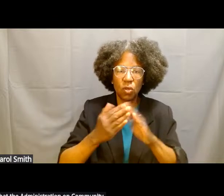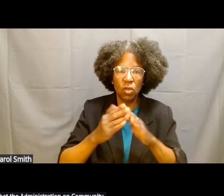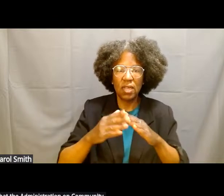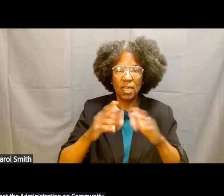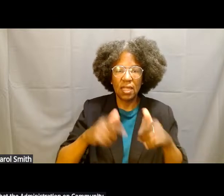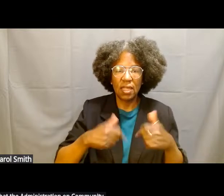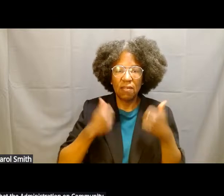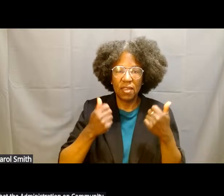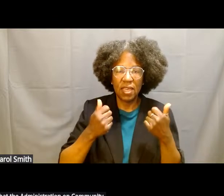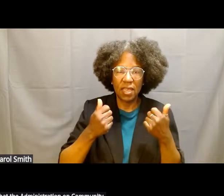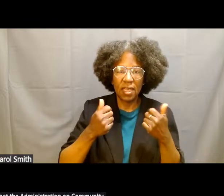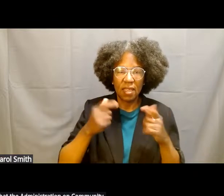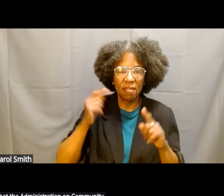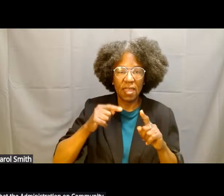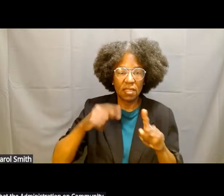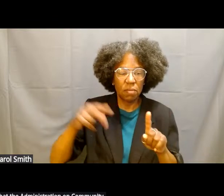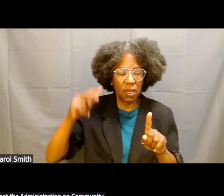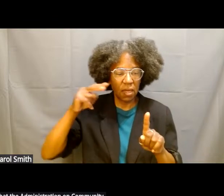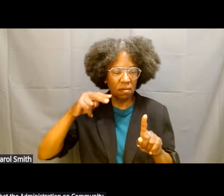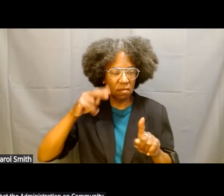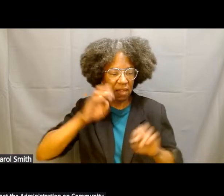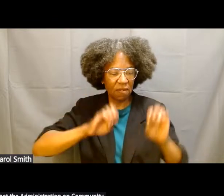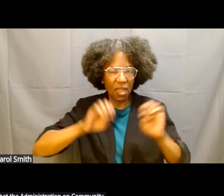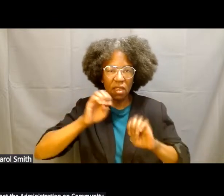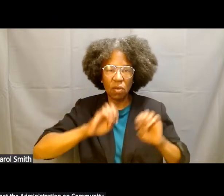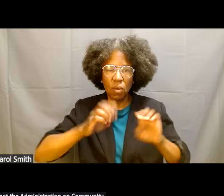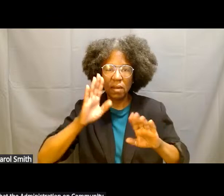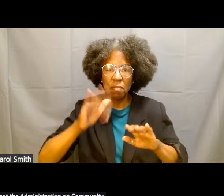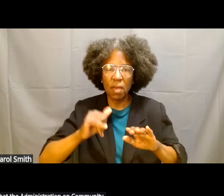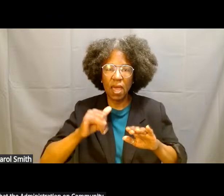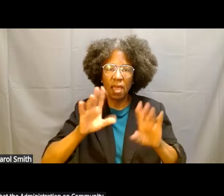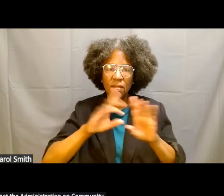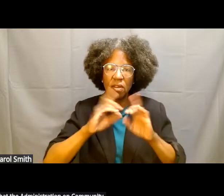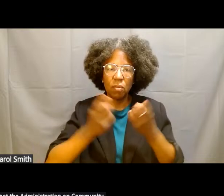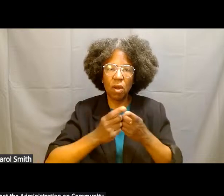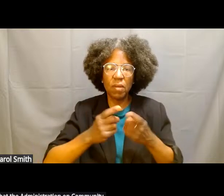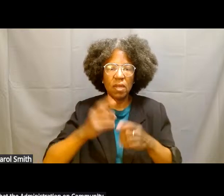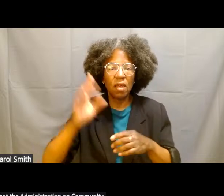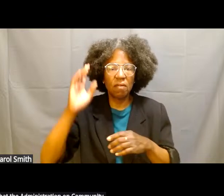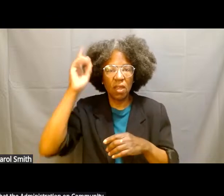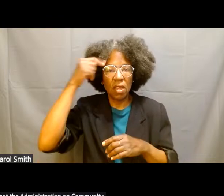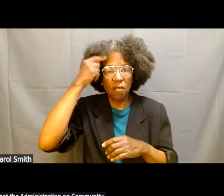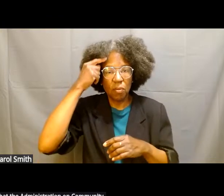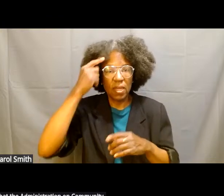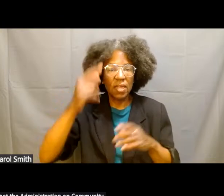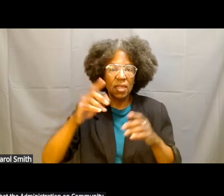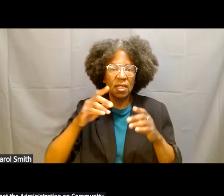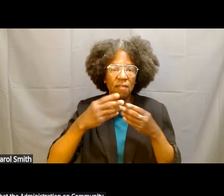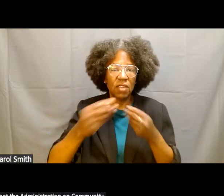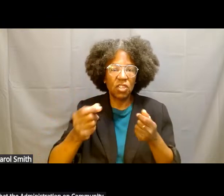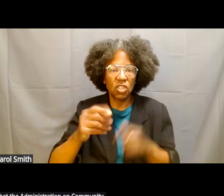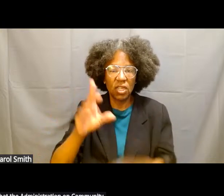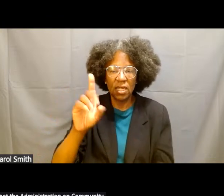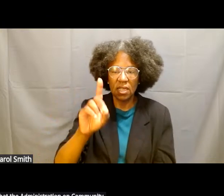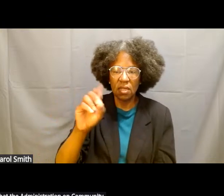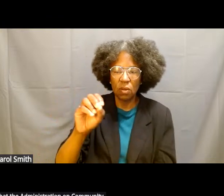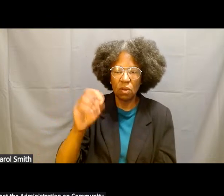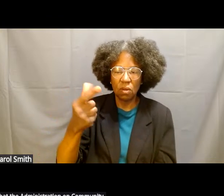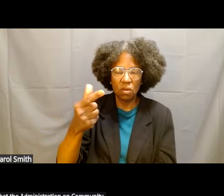by the Department of Government Efficiency, DOGE. If